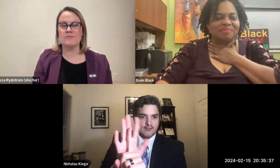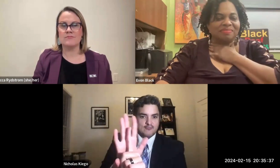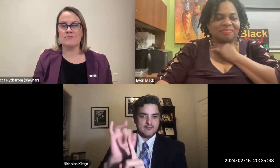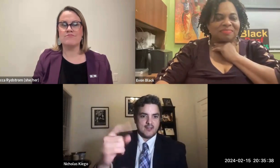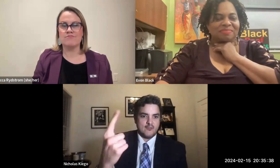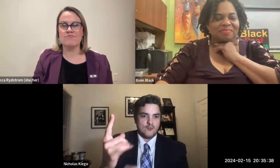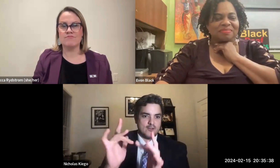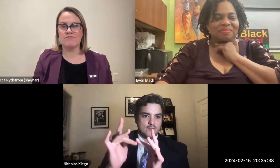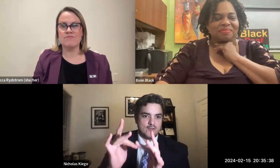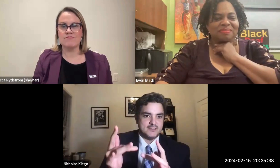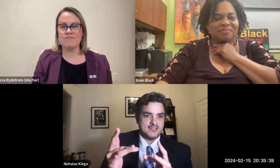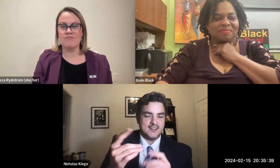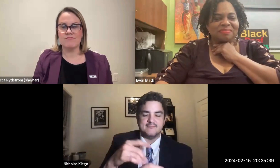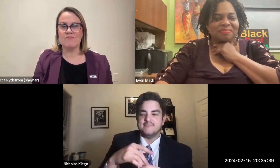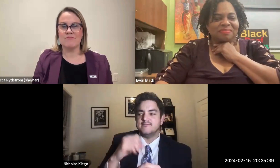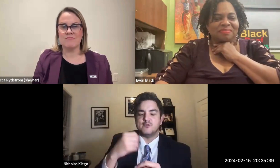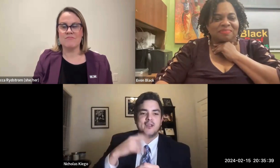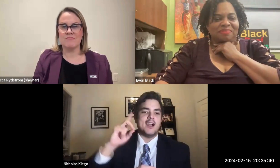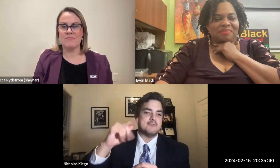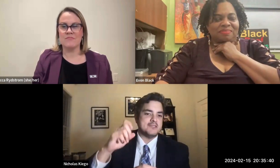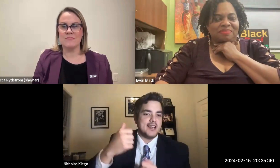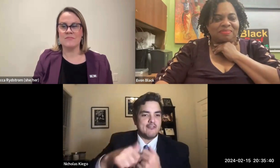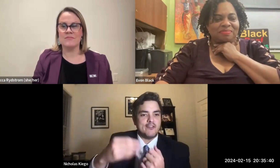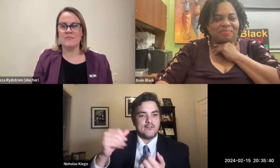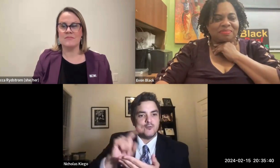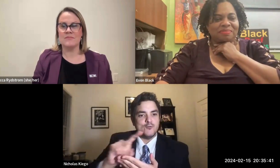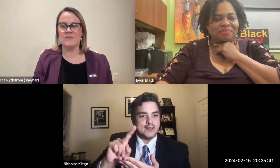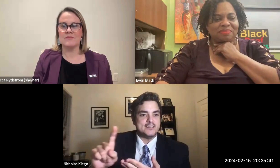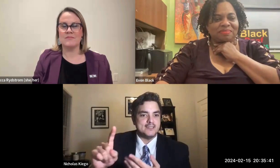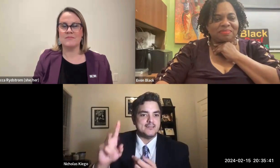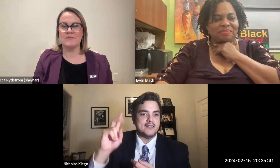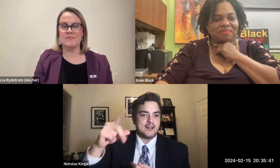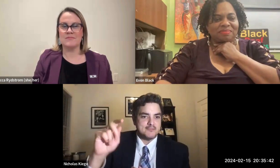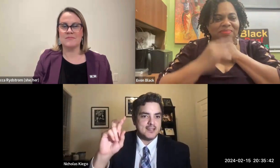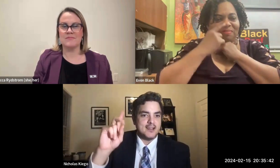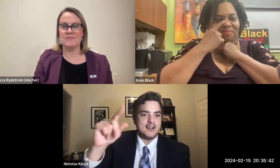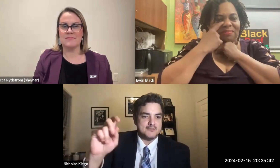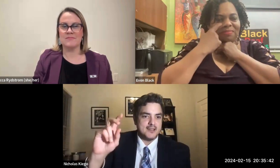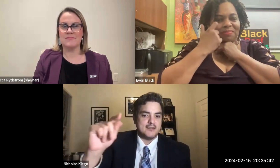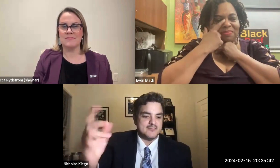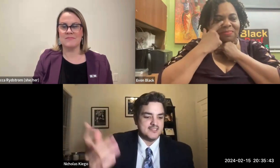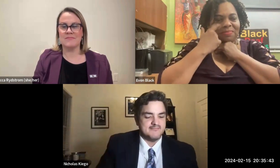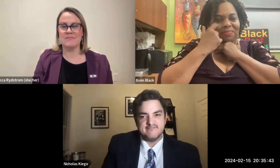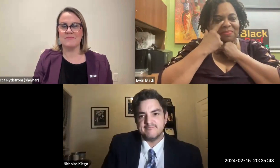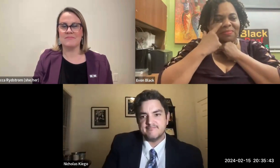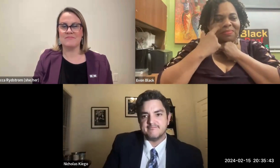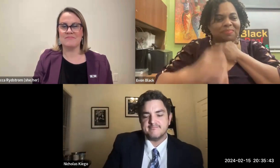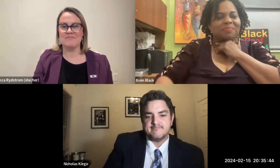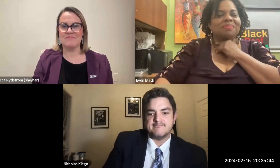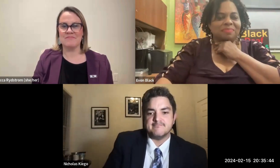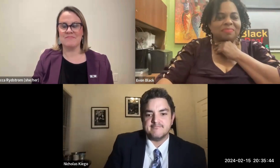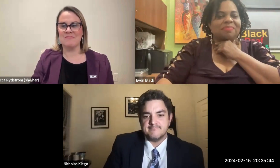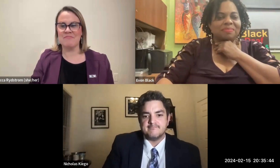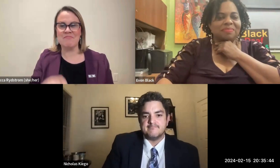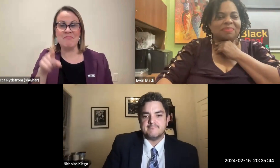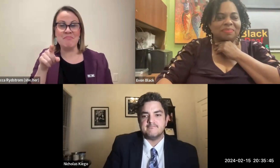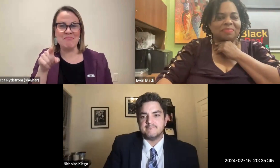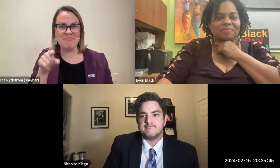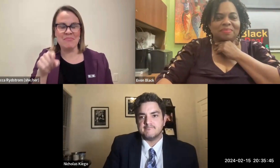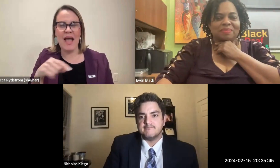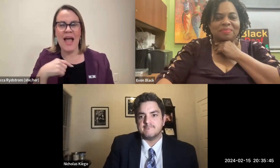and they flow in from a variety of different places. So this is only showing the online, and every week we